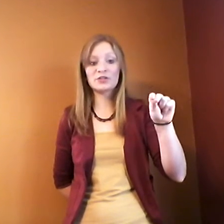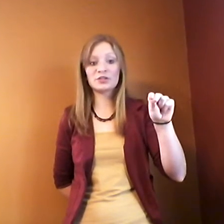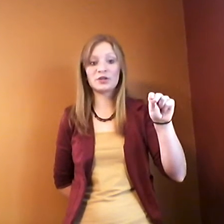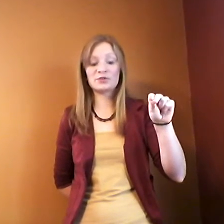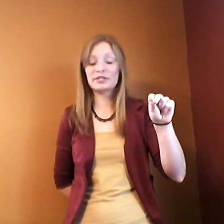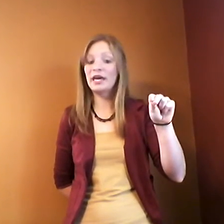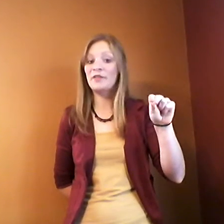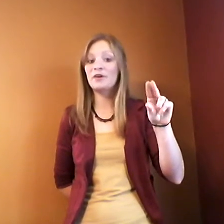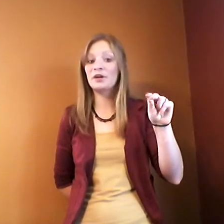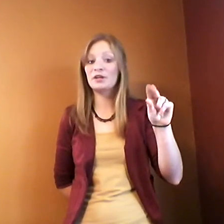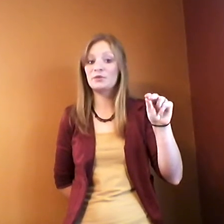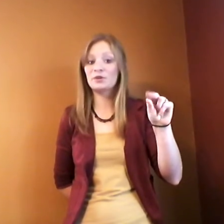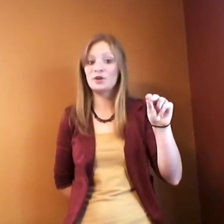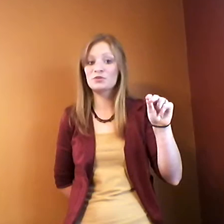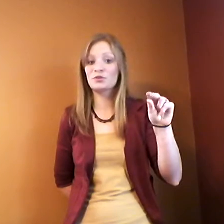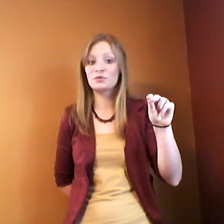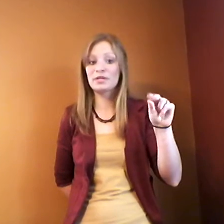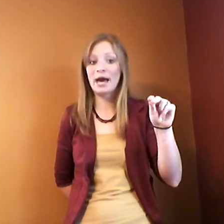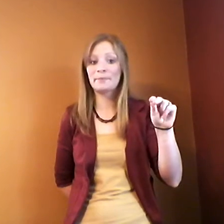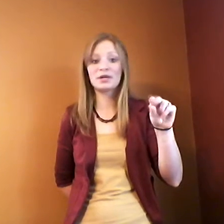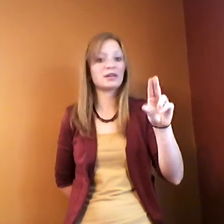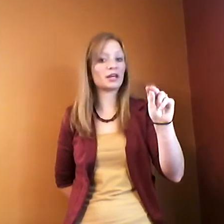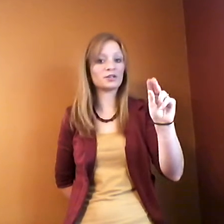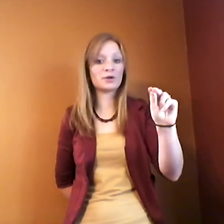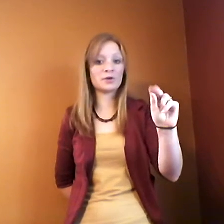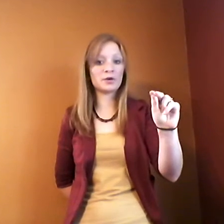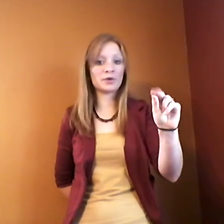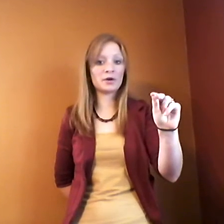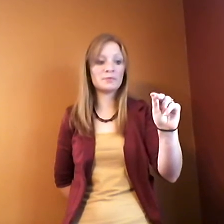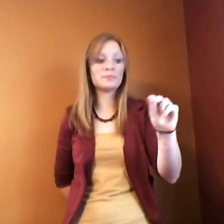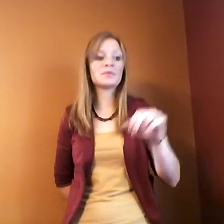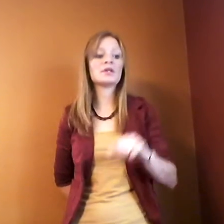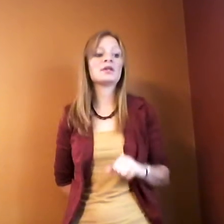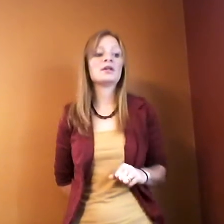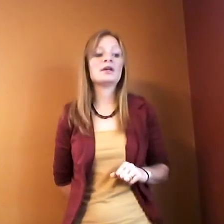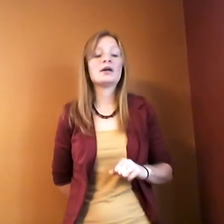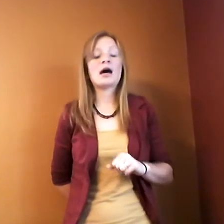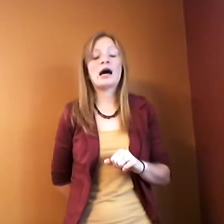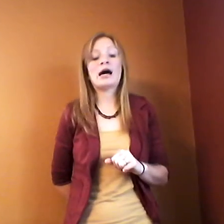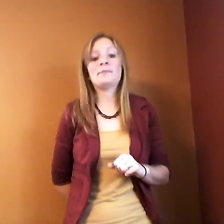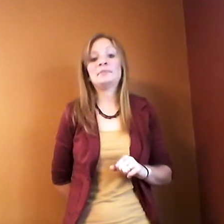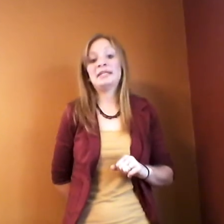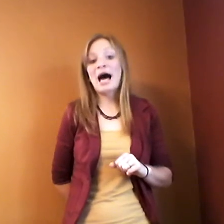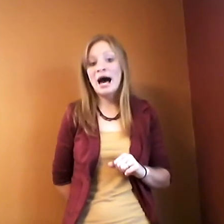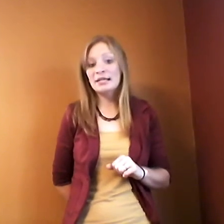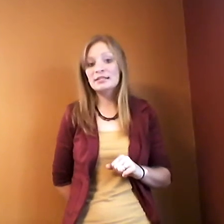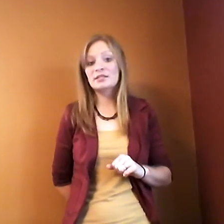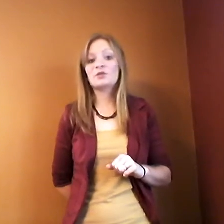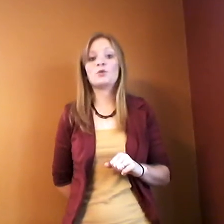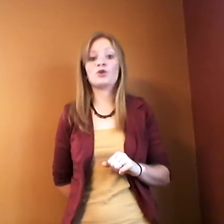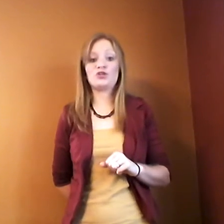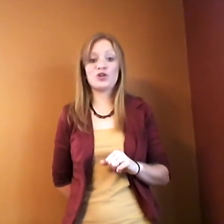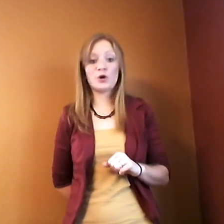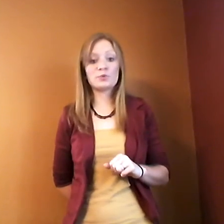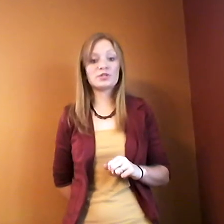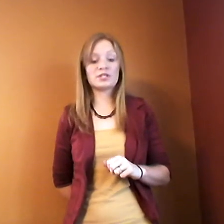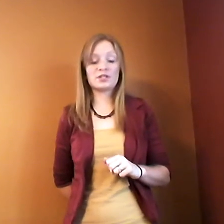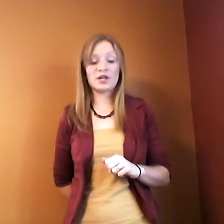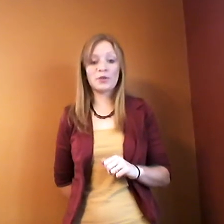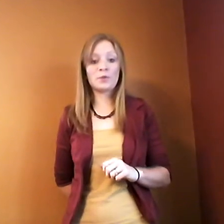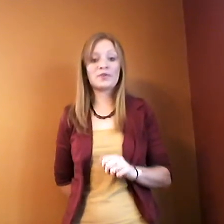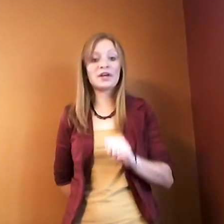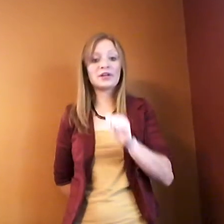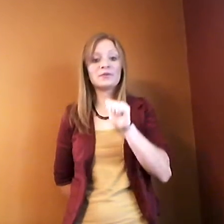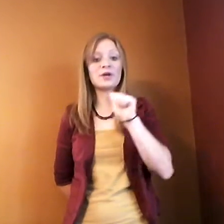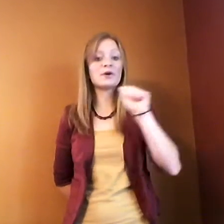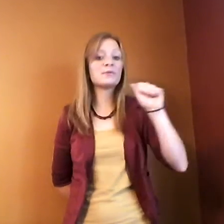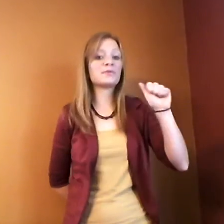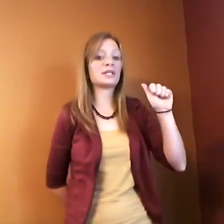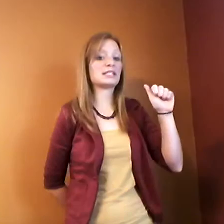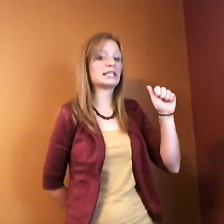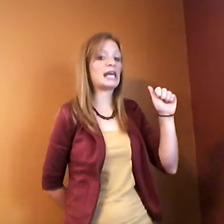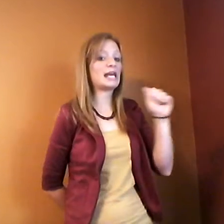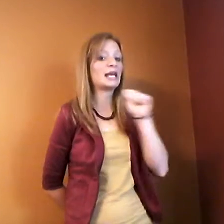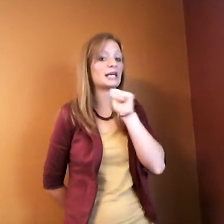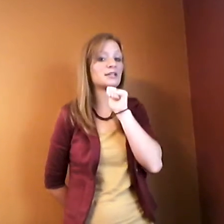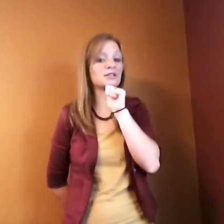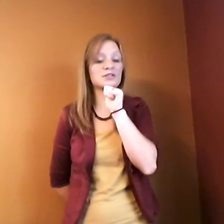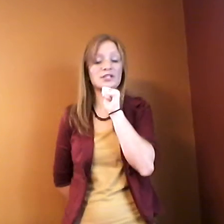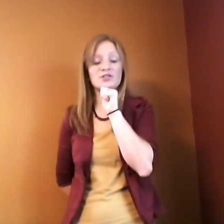close together, and you can also tap it like no, no, no. Not or don't is another one that you know. That's the A hand under the